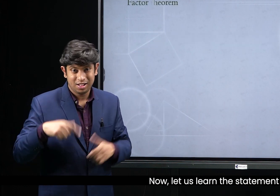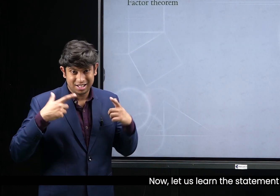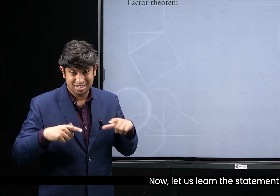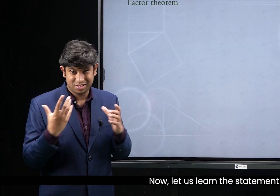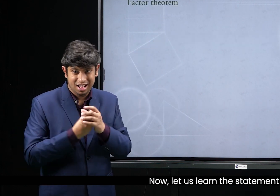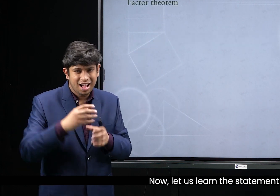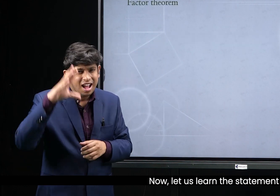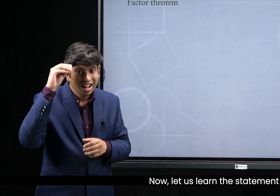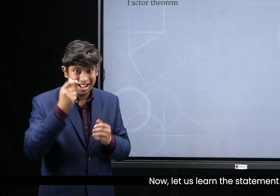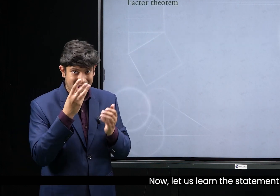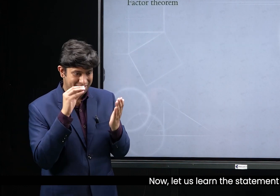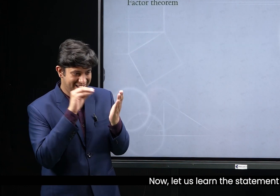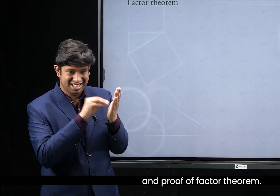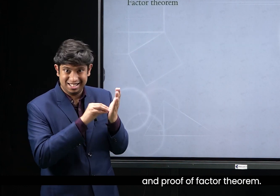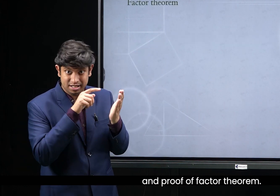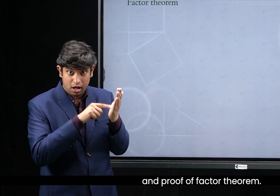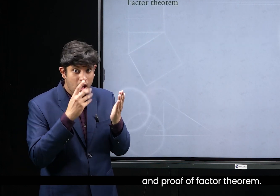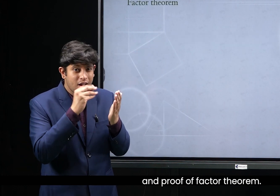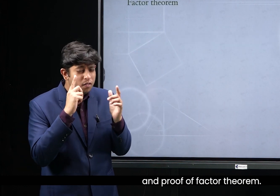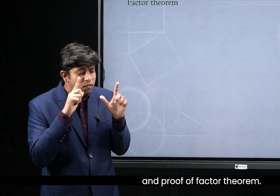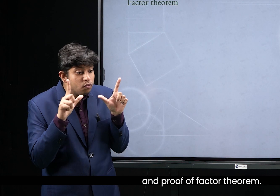Now, let us learn the statement and proof of factor theorem.